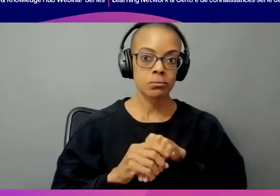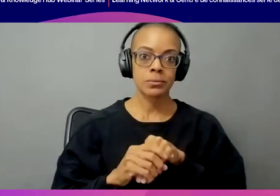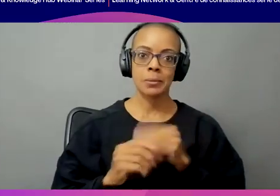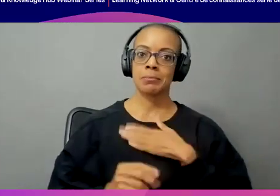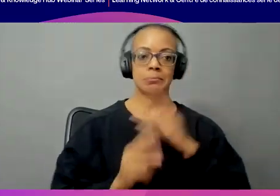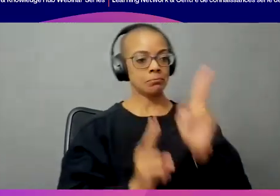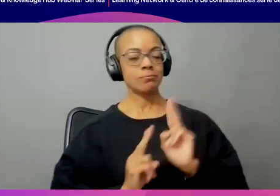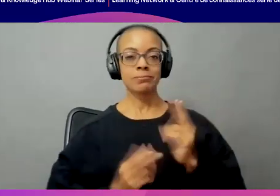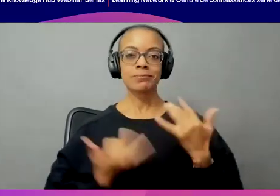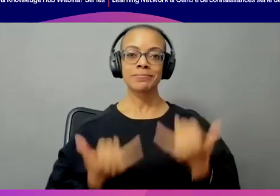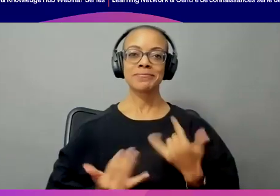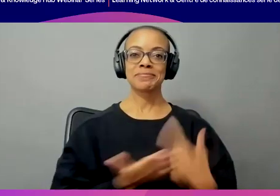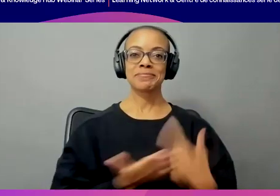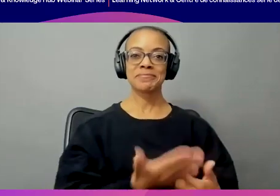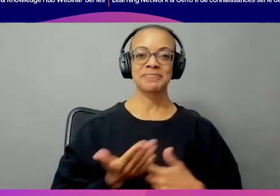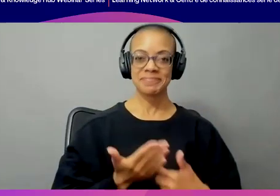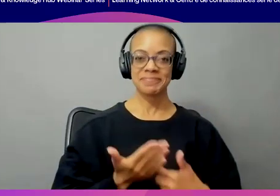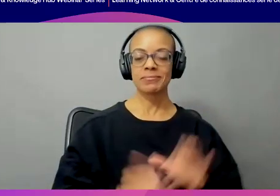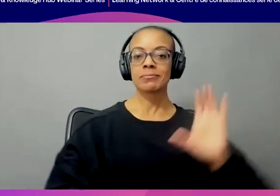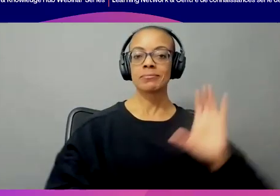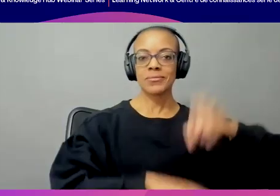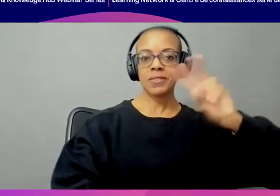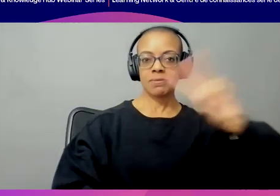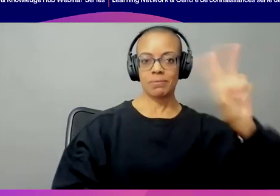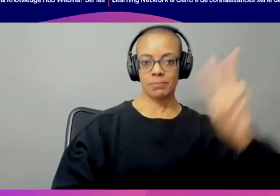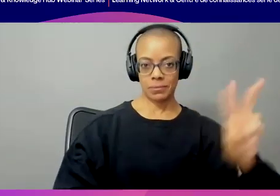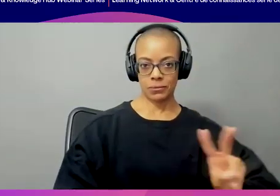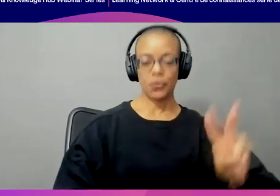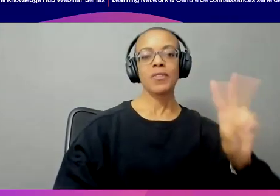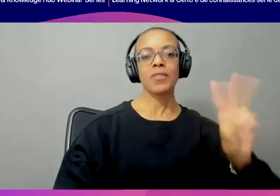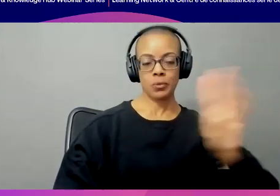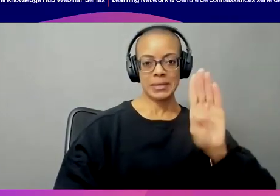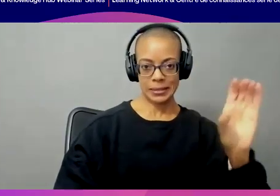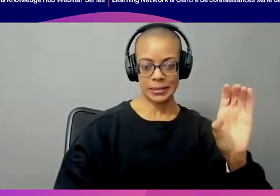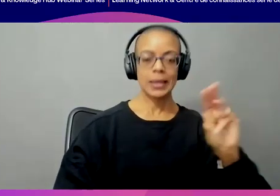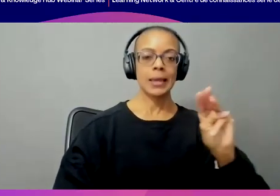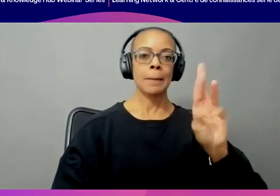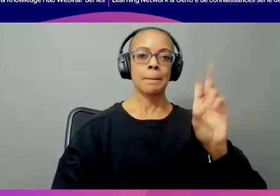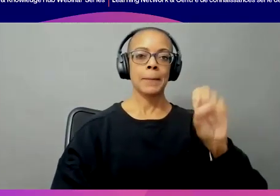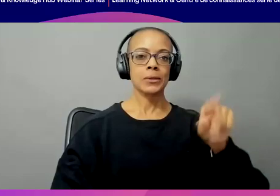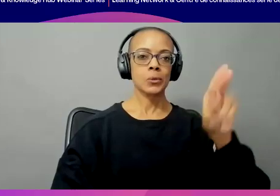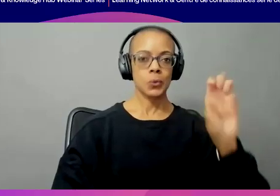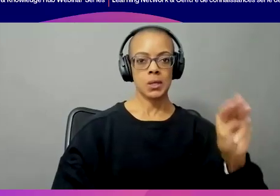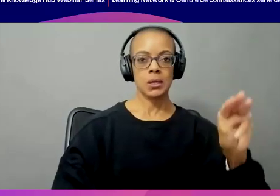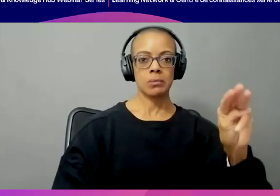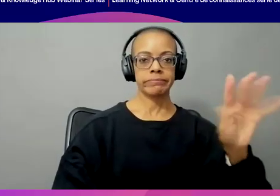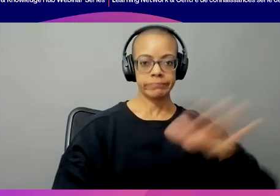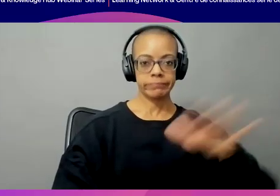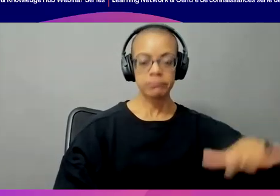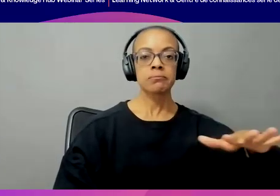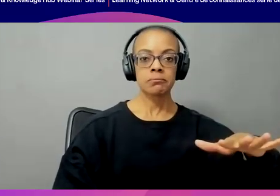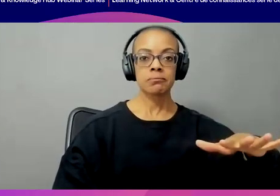be here talking with you. We're based in Vancouver on Musqueam territory, and yet our team and